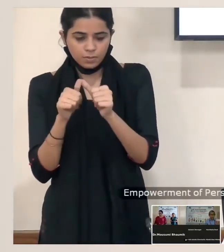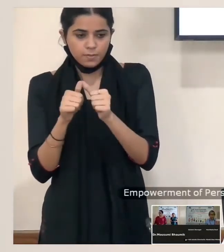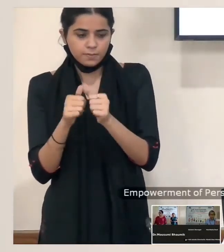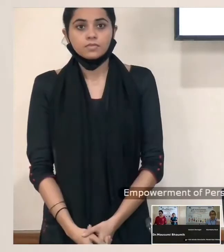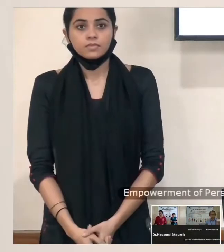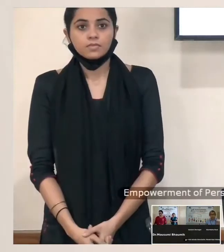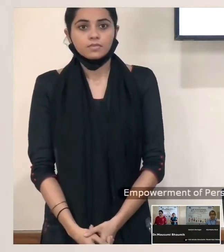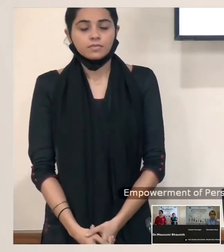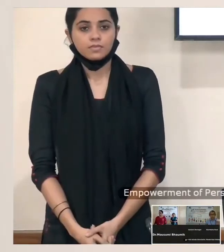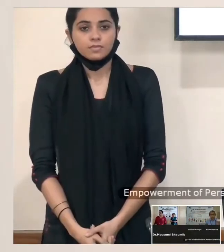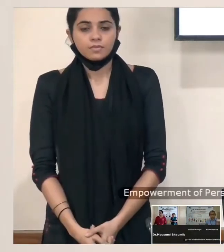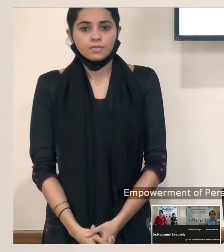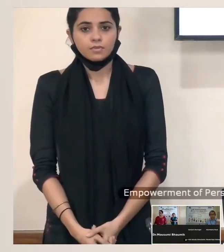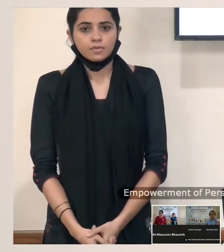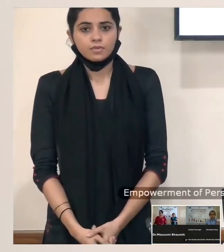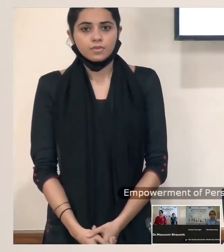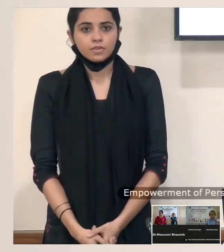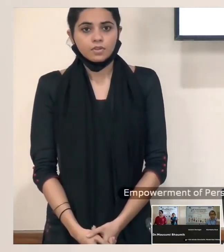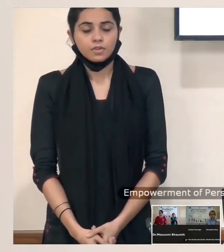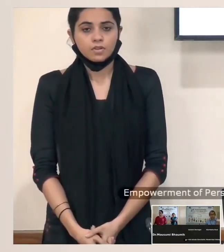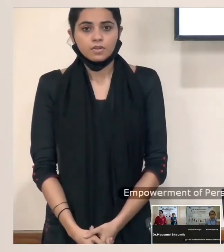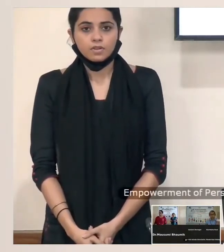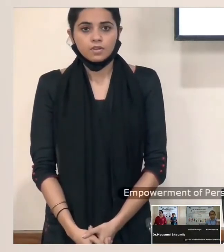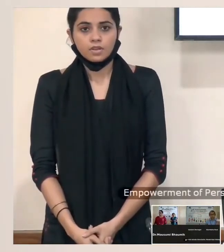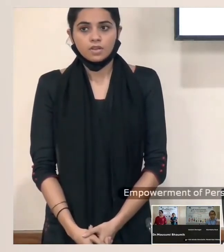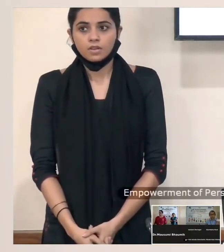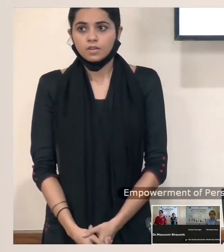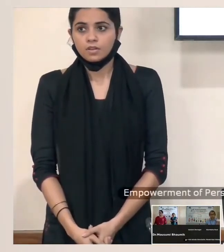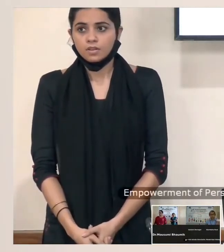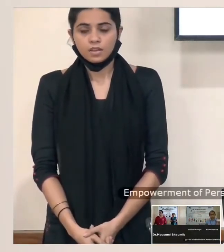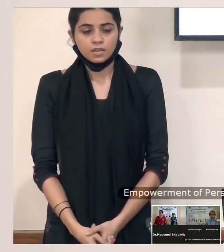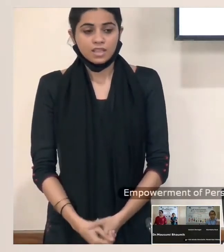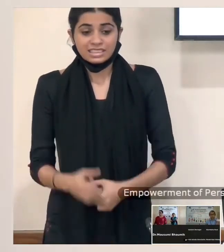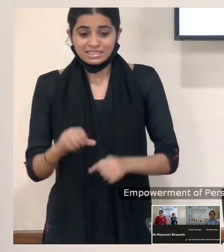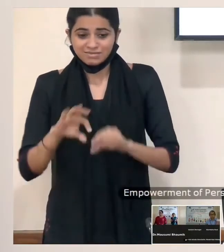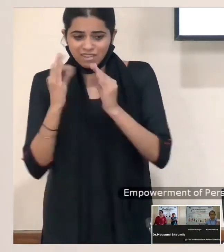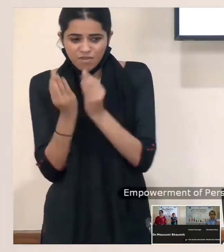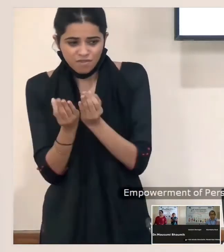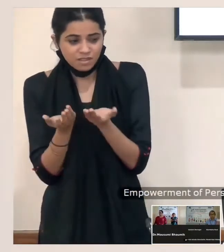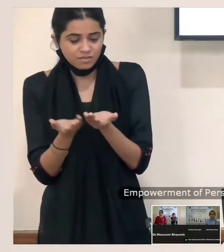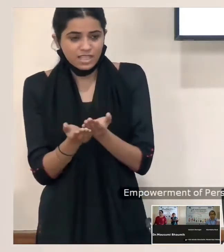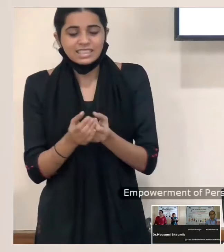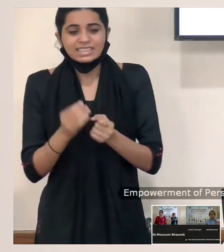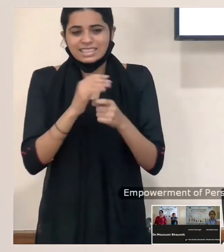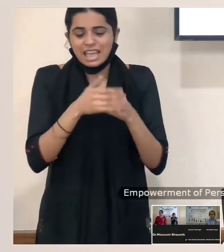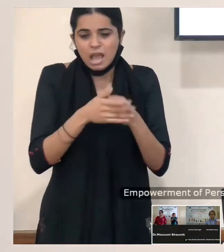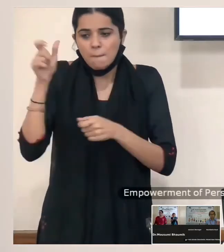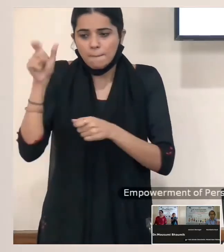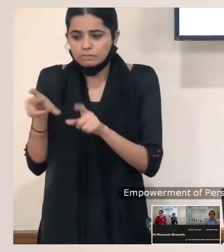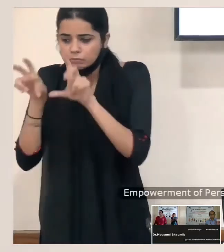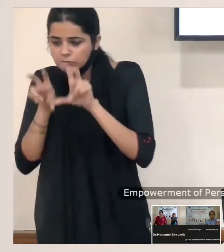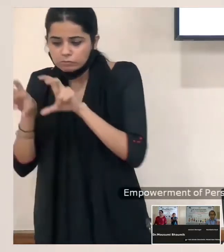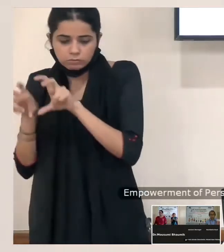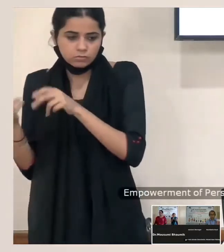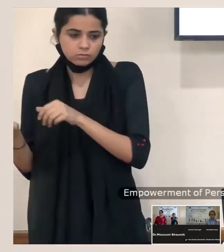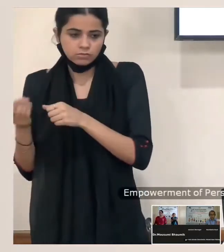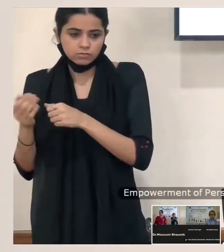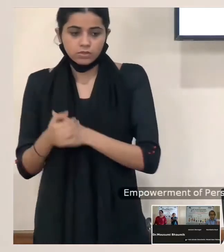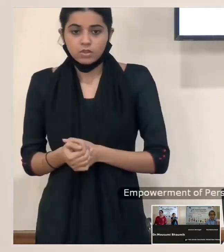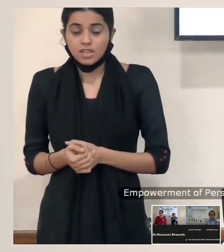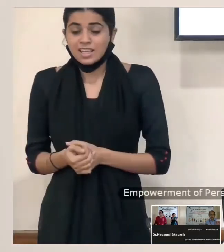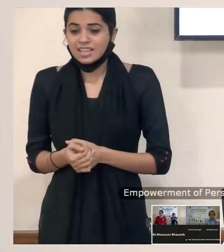Bhomik. Just I am greeting to all the Divyanga artists, their families and caregivers,